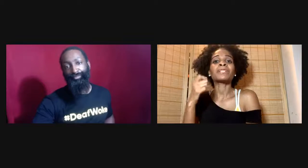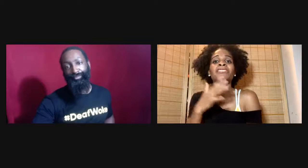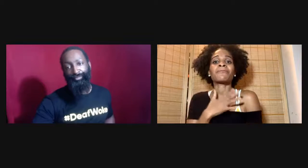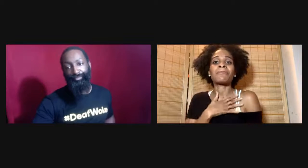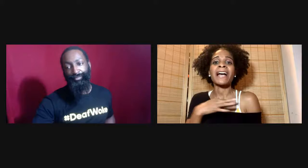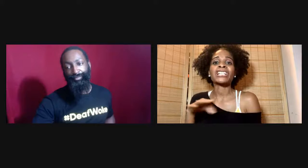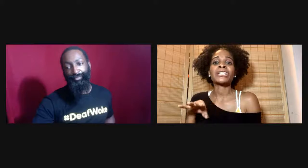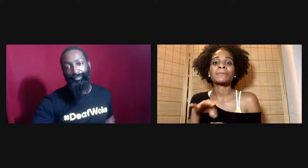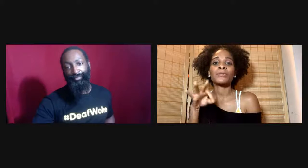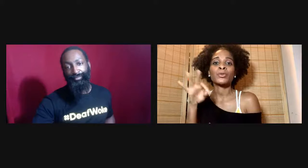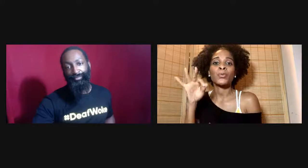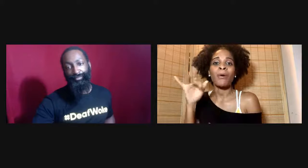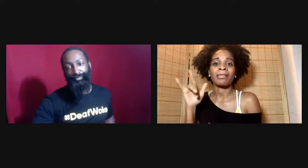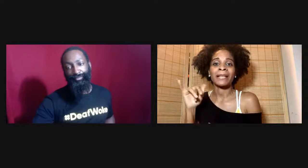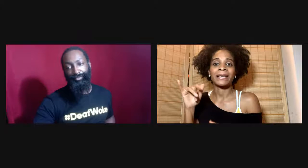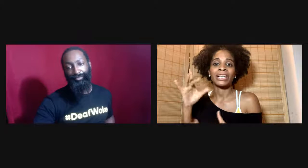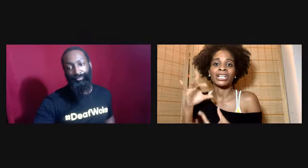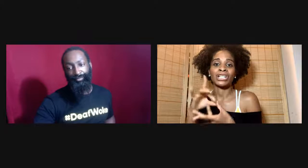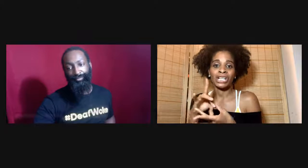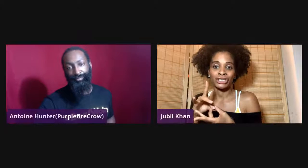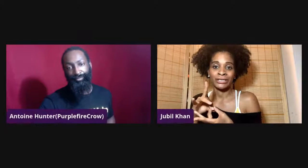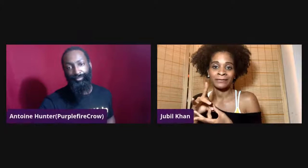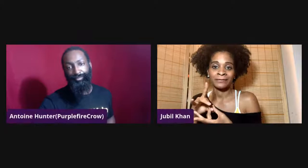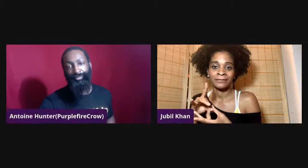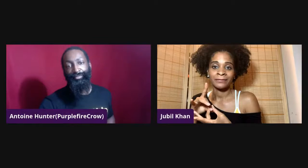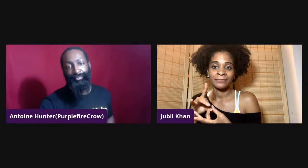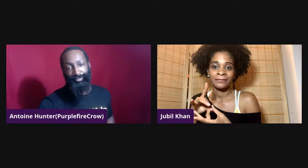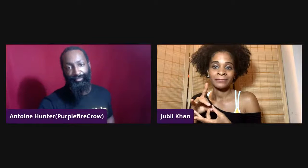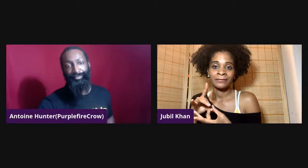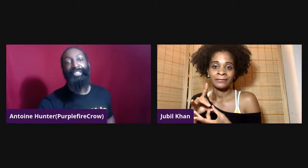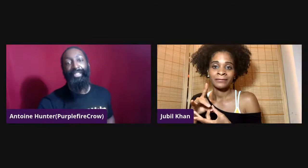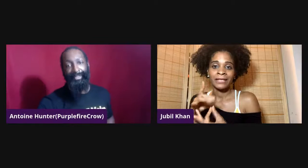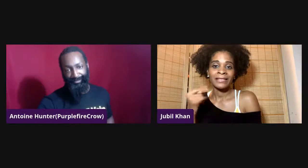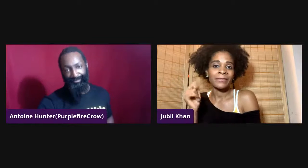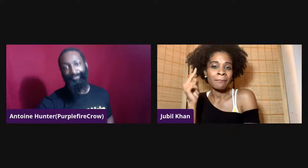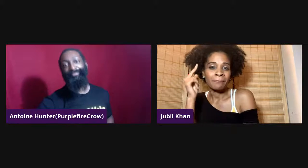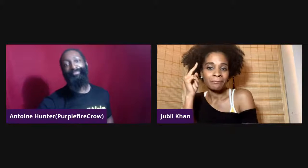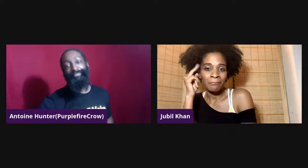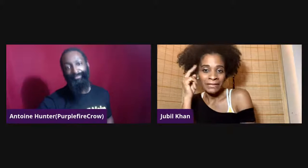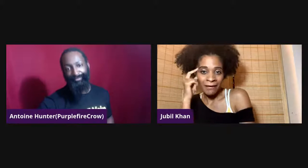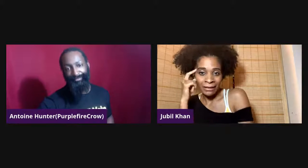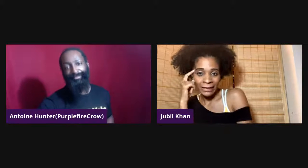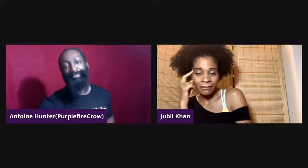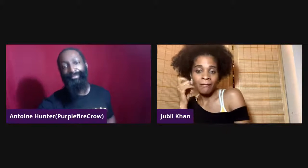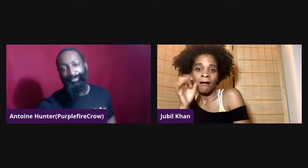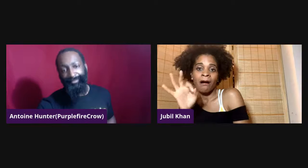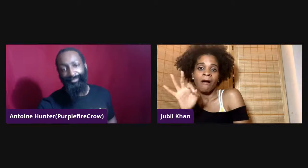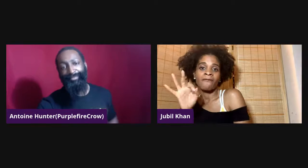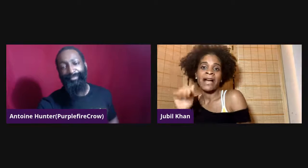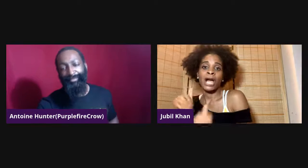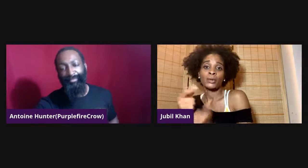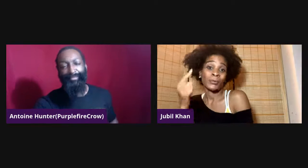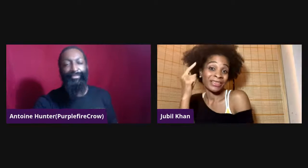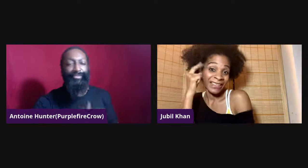continue doing, you know, this path. This is what I want to do, you know? And it's important to realize that